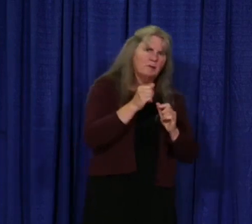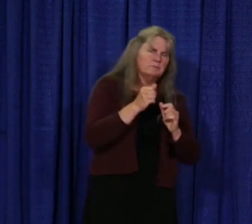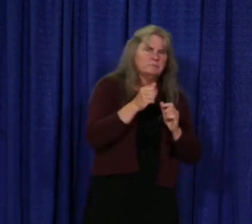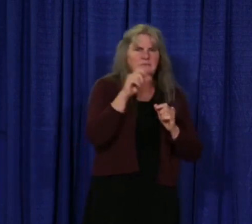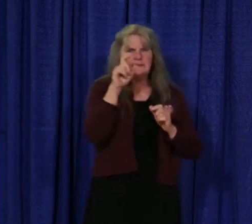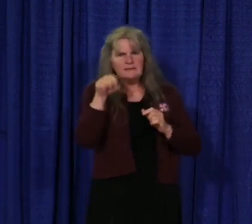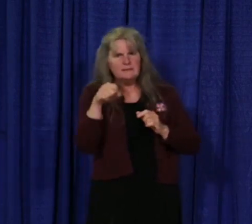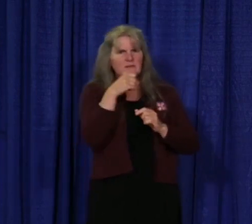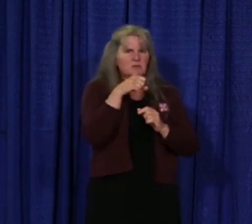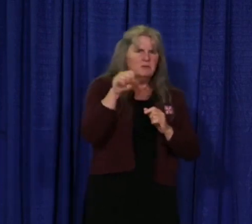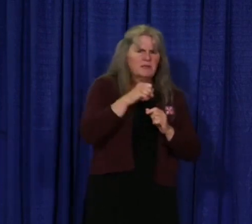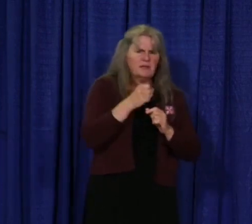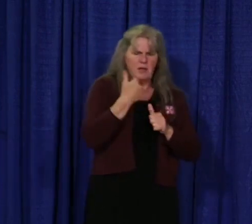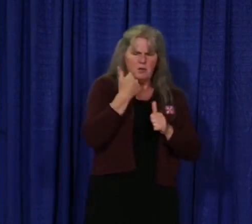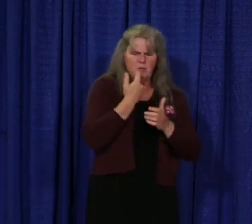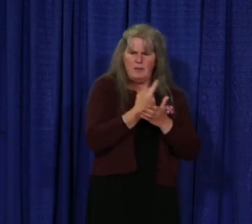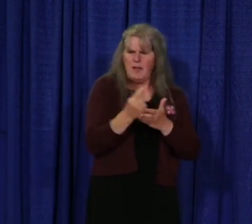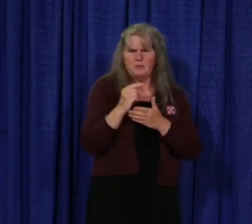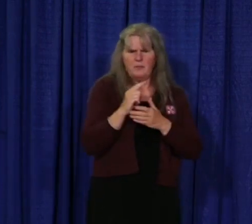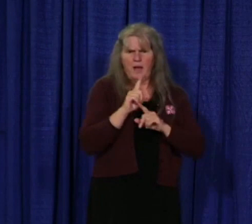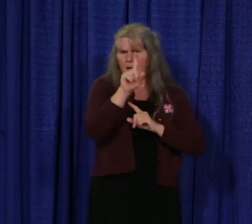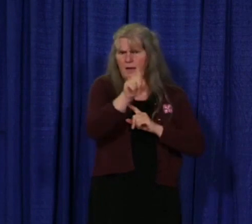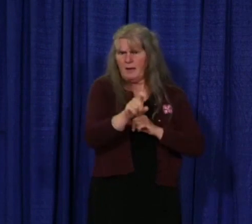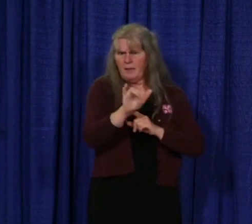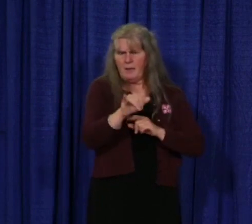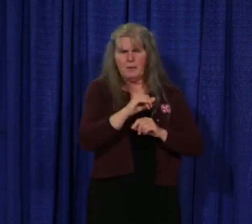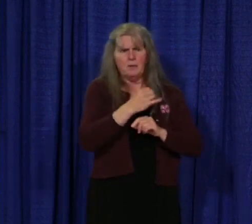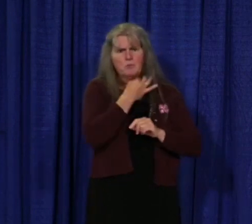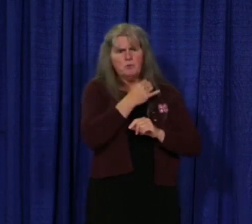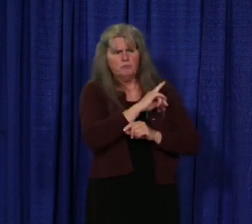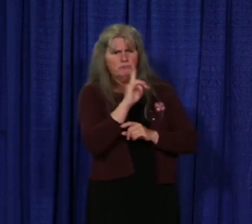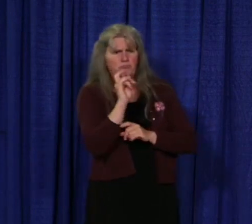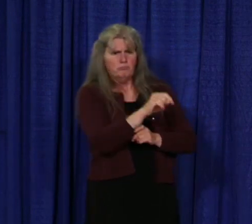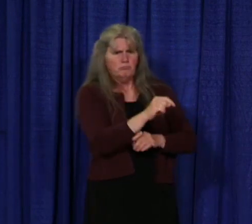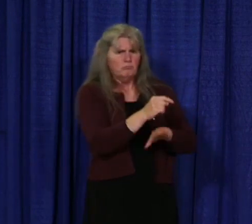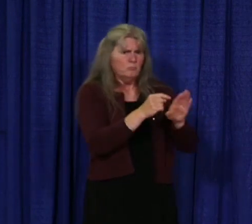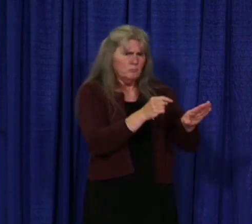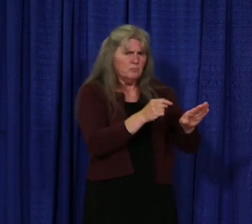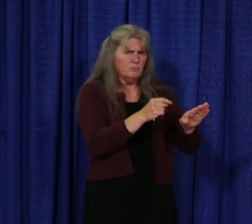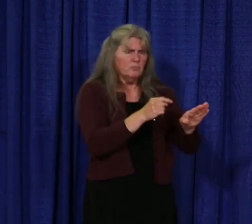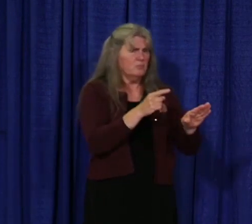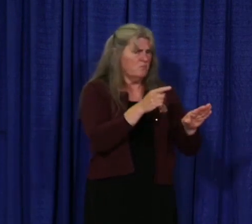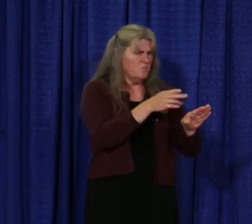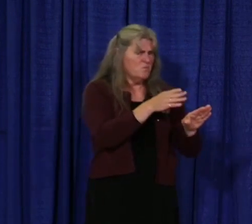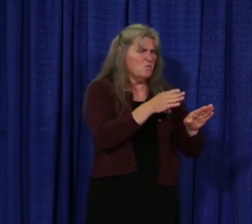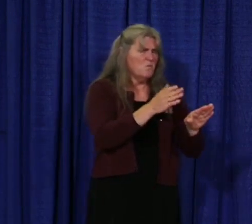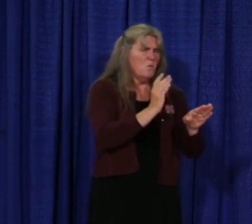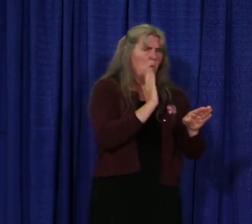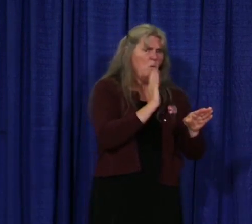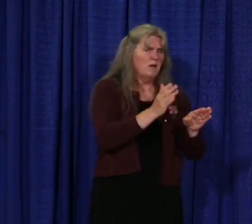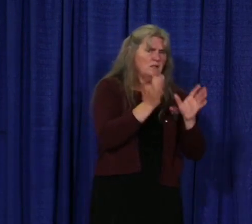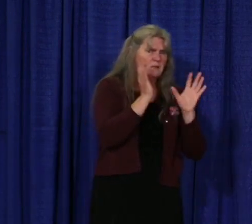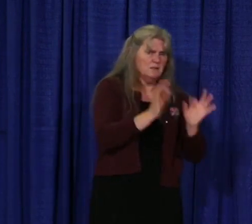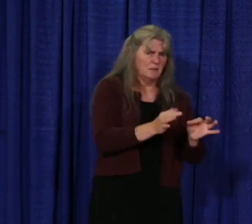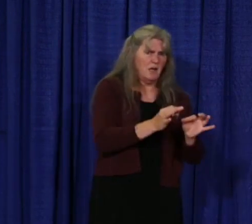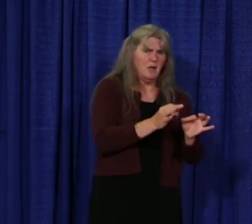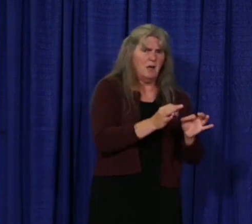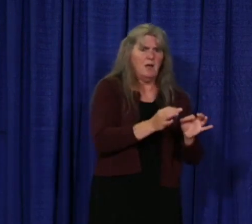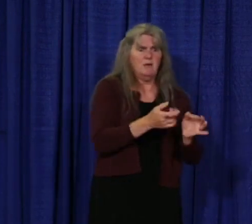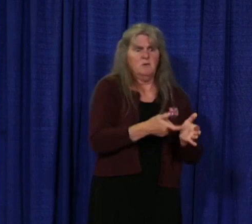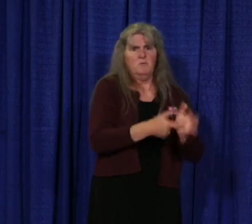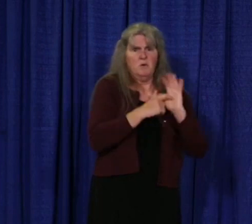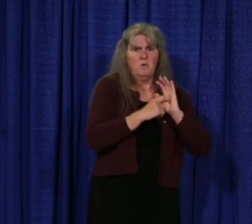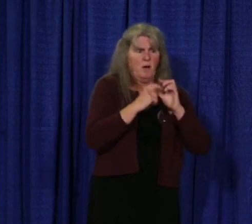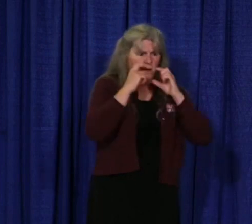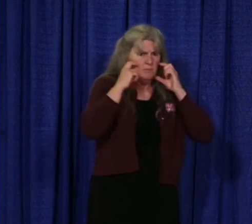asked the question last week, but I'd like to hear it straight from you. Is there a threshold where the mandatory use